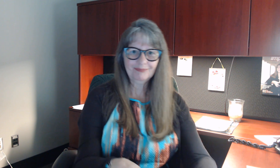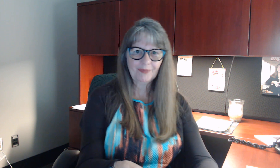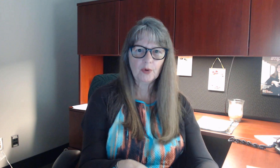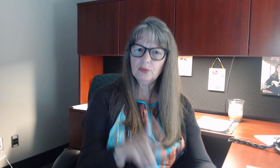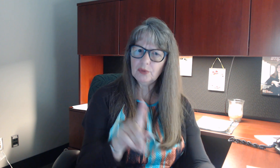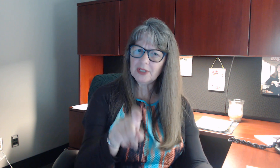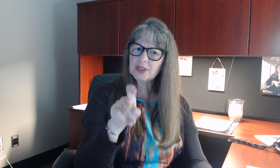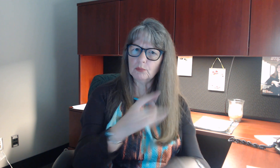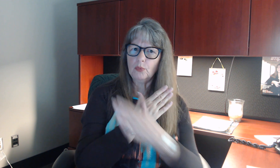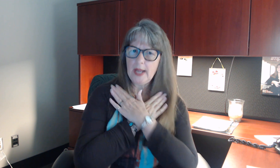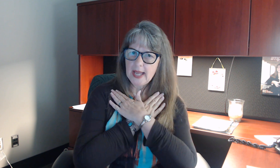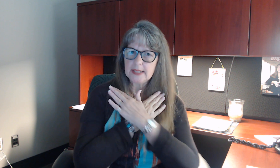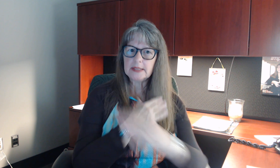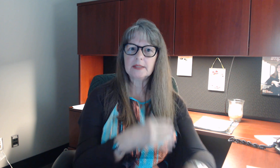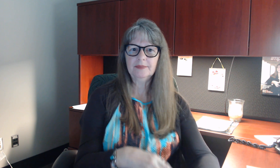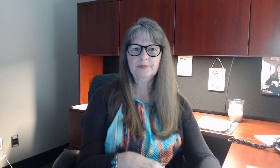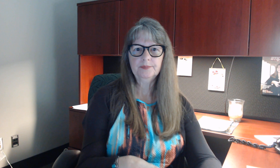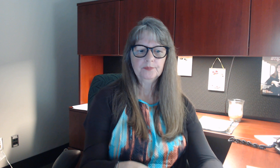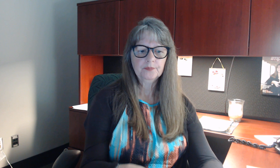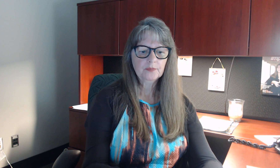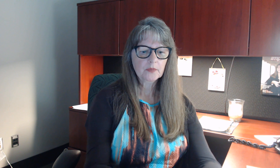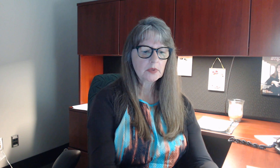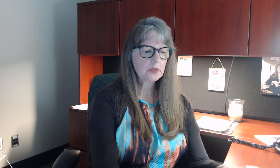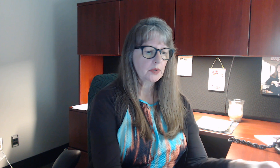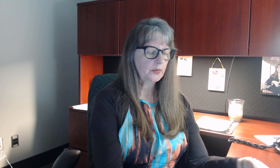Or you need some rest.